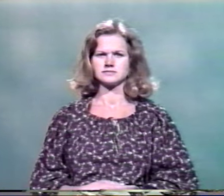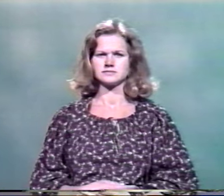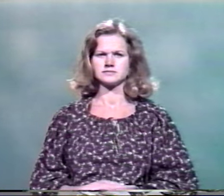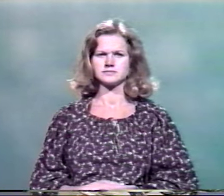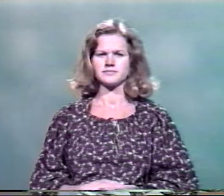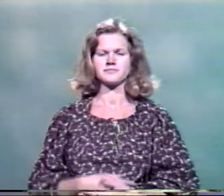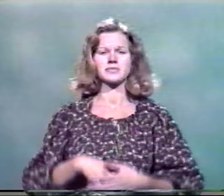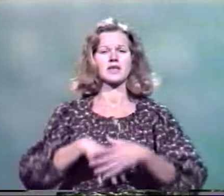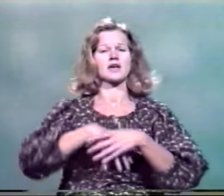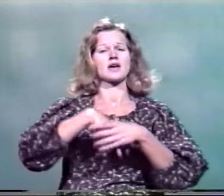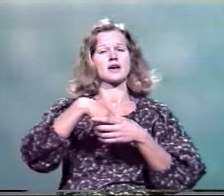emphasis.